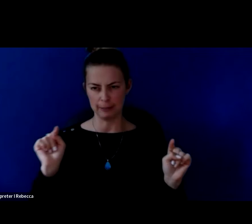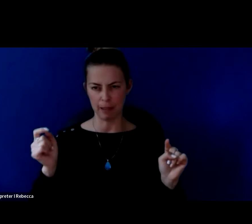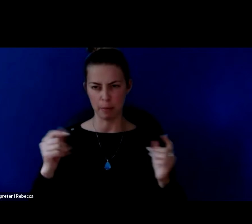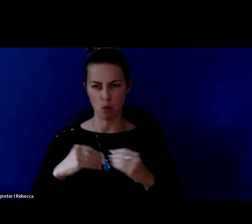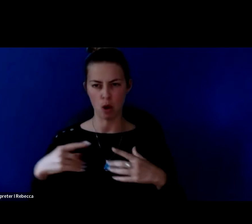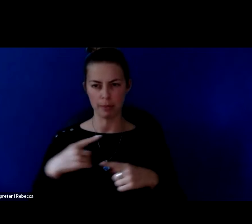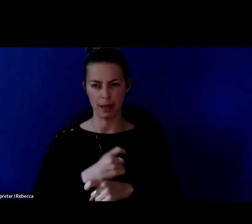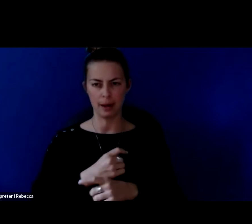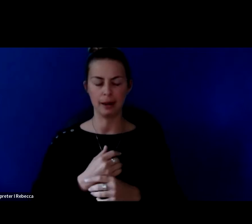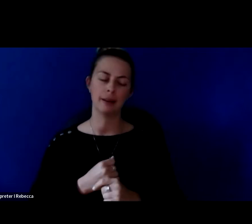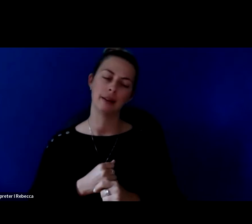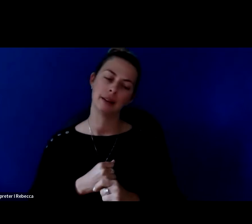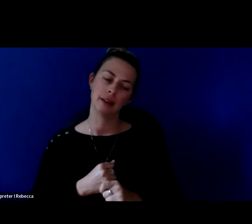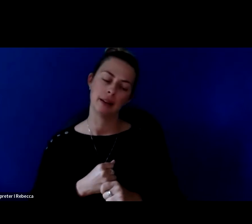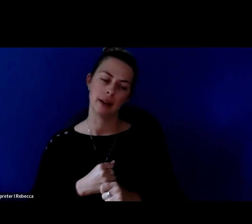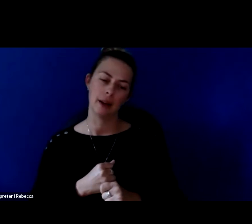I think that